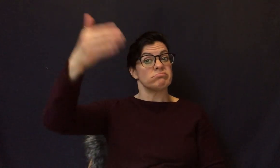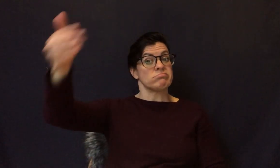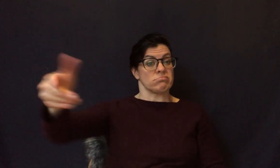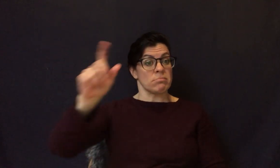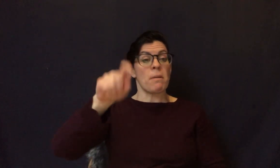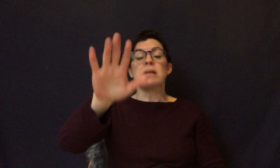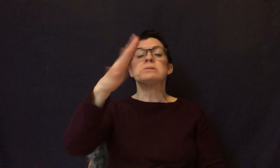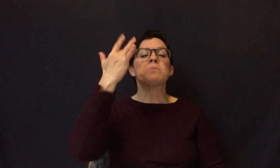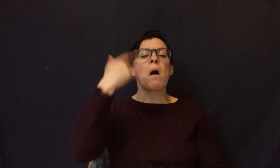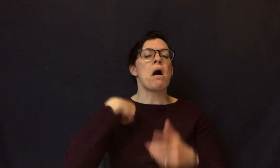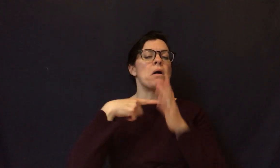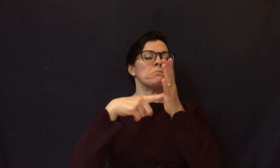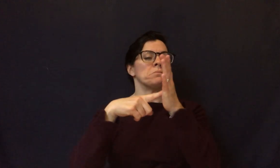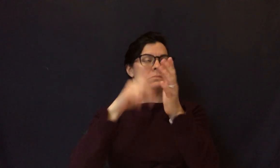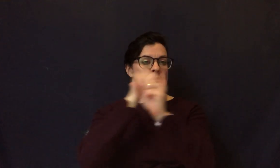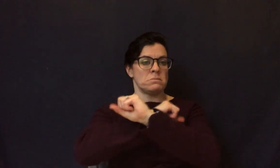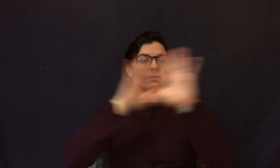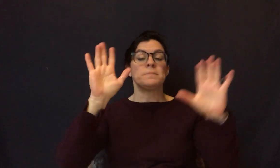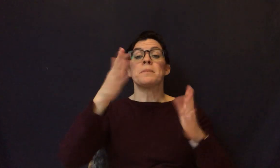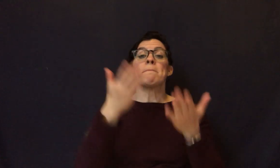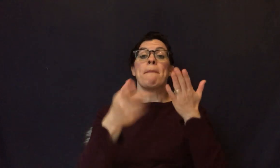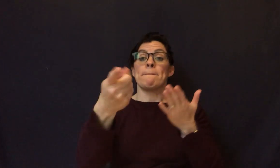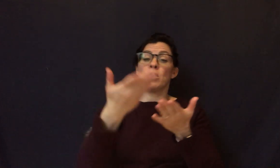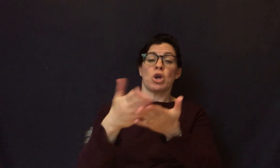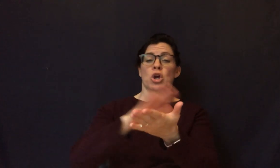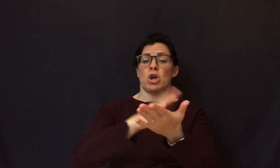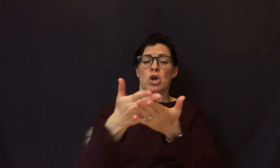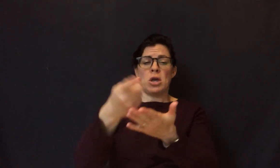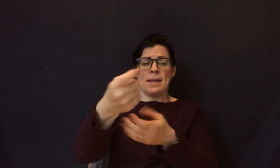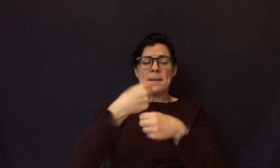ketchup on the hamburger. Am I correct? What's the first thing you do with the ketchup?